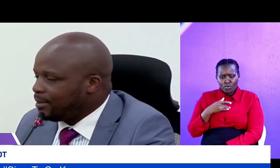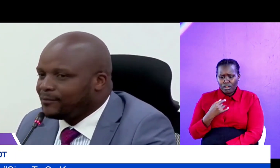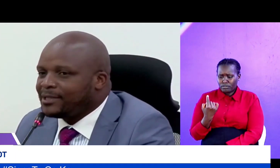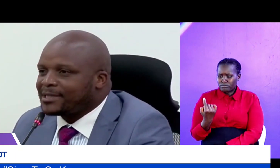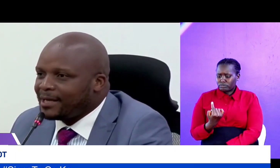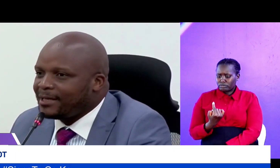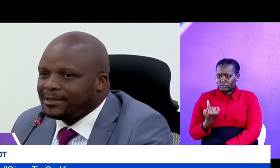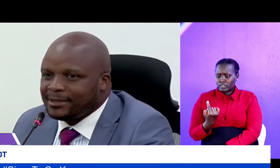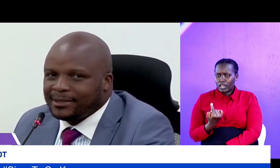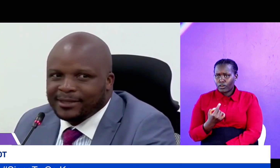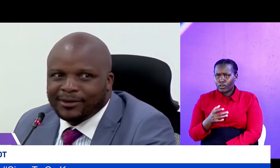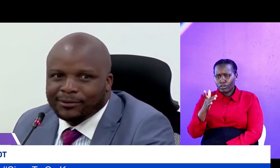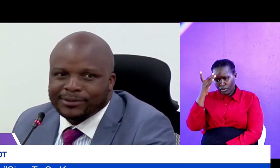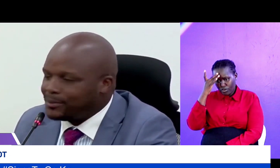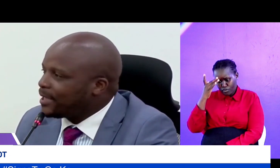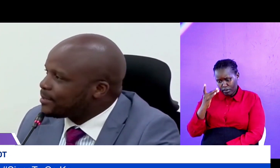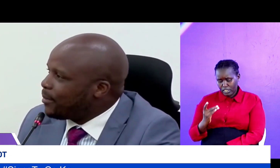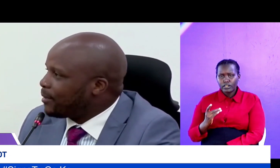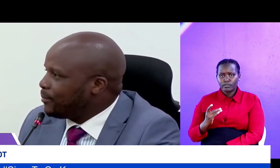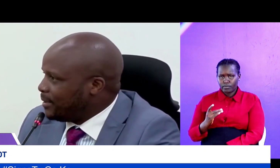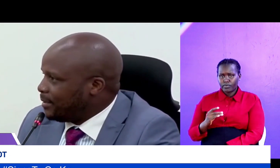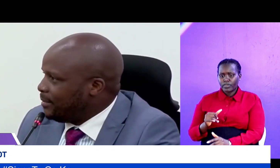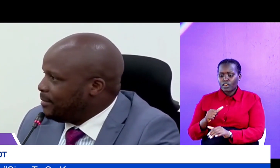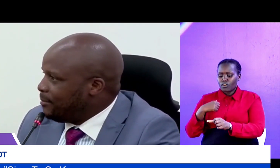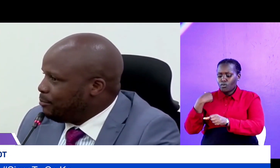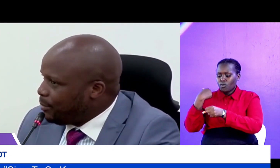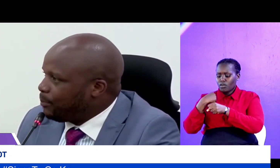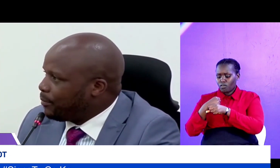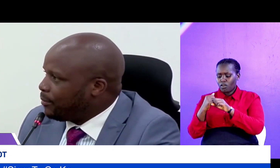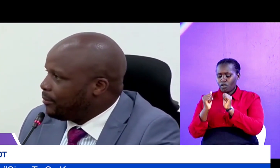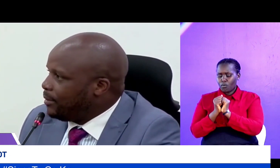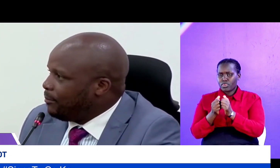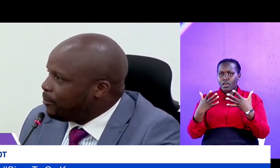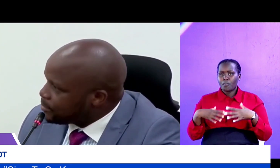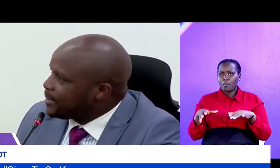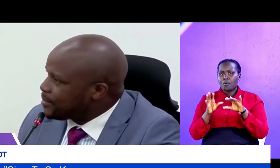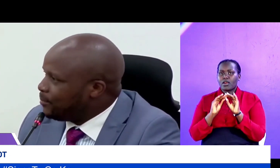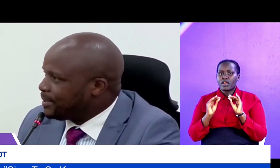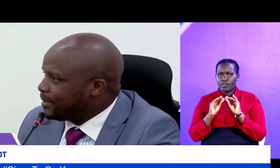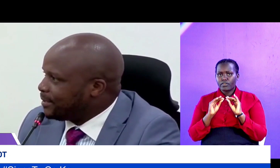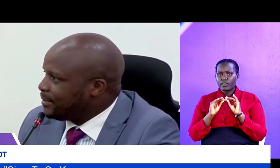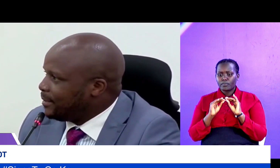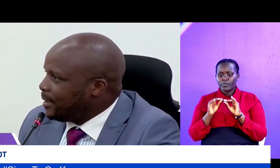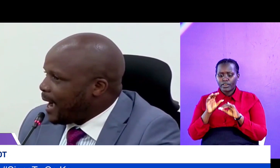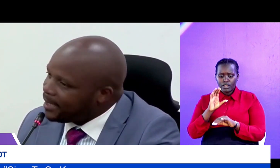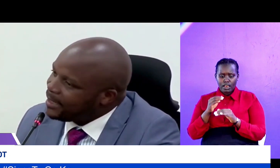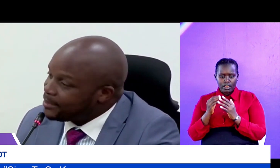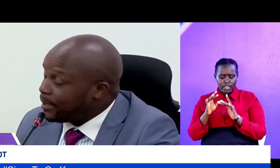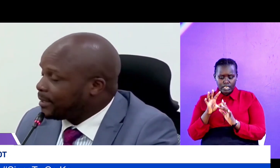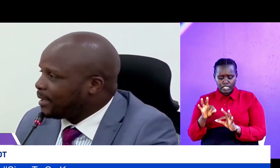You've decided not to just work with people, most of this committee. I didn't expect